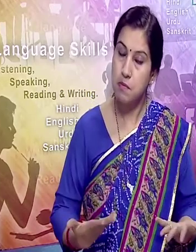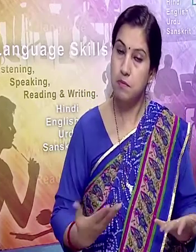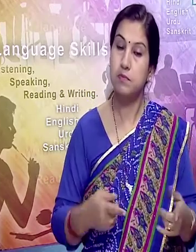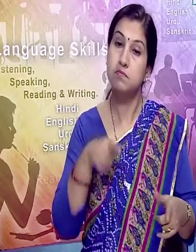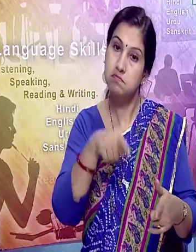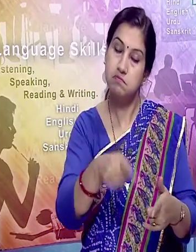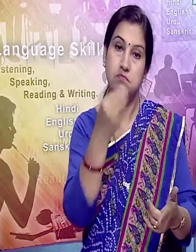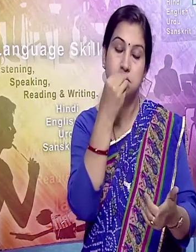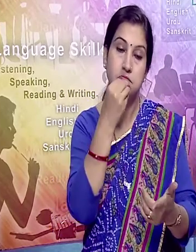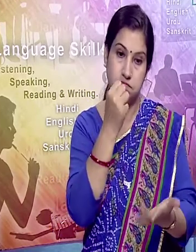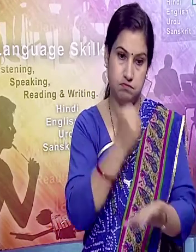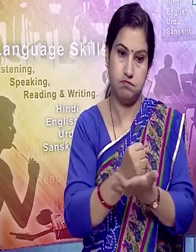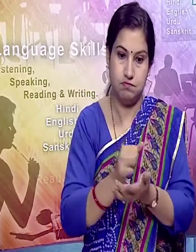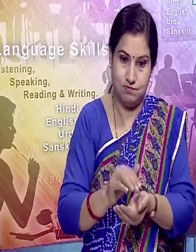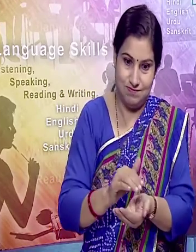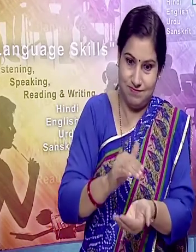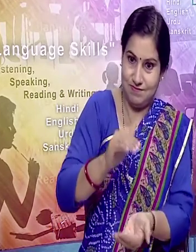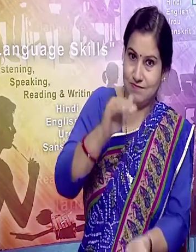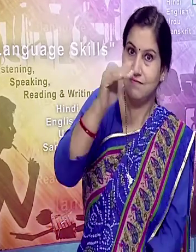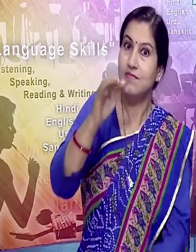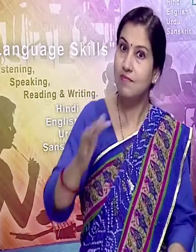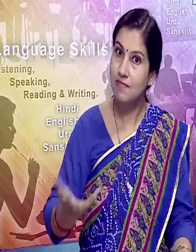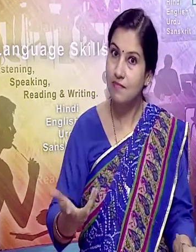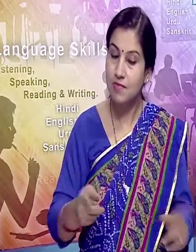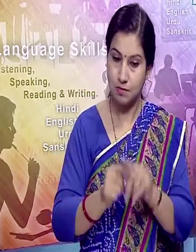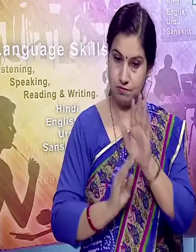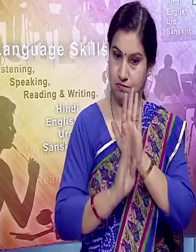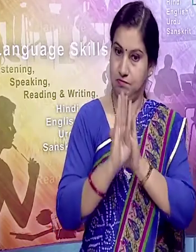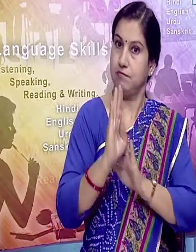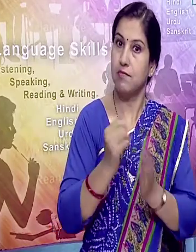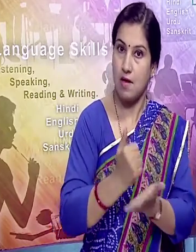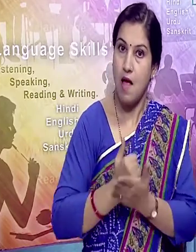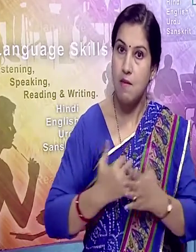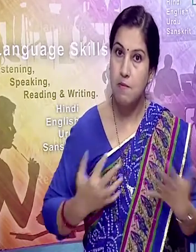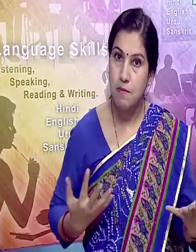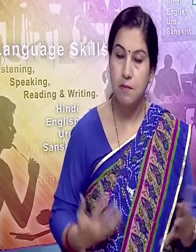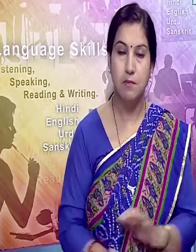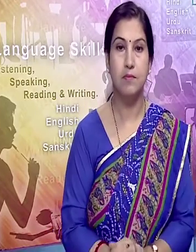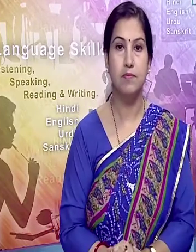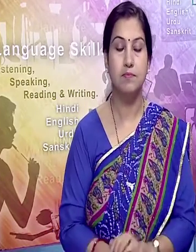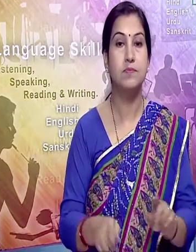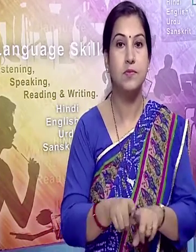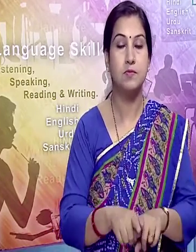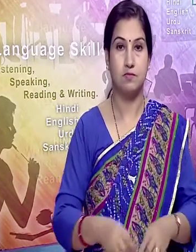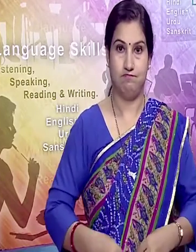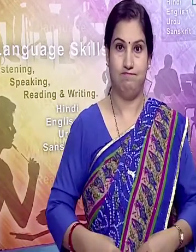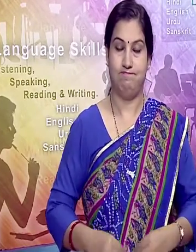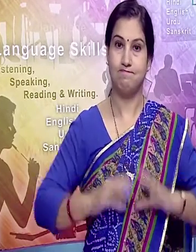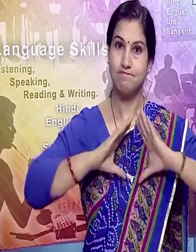necessary for growth and development and satisfy hunger and